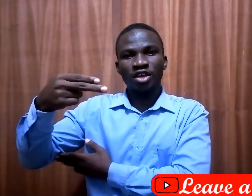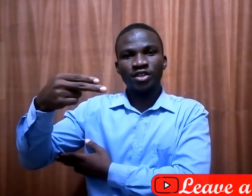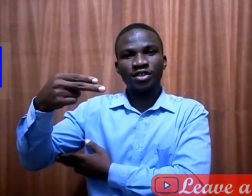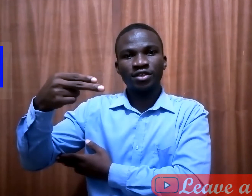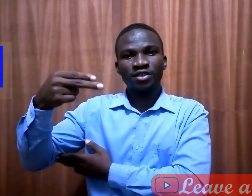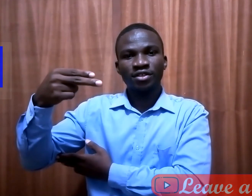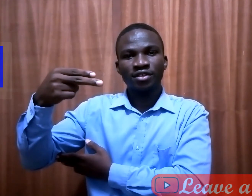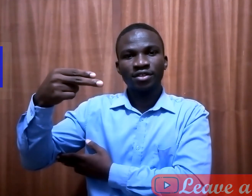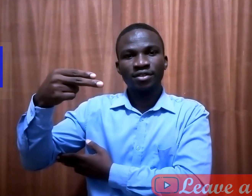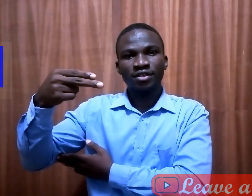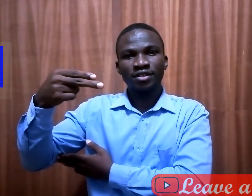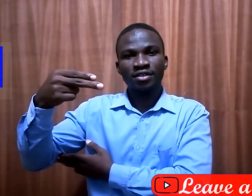H.